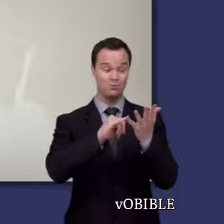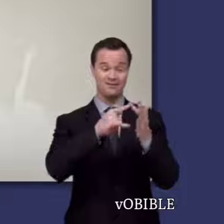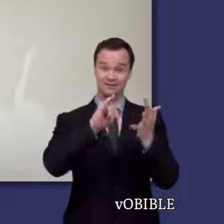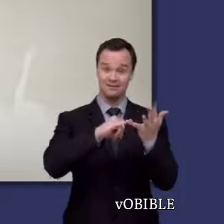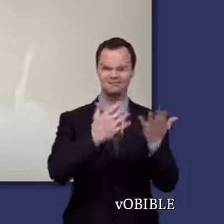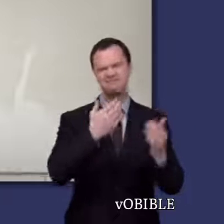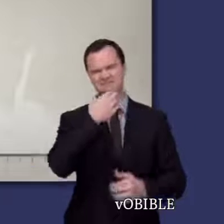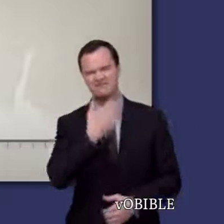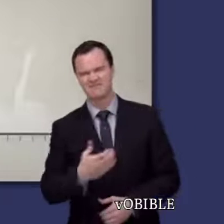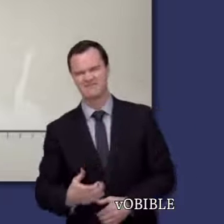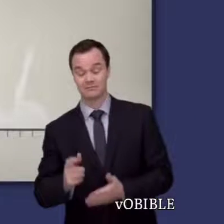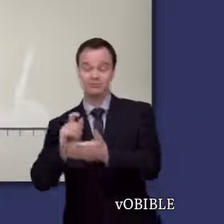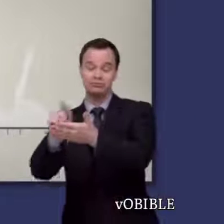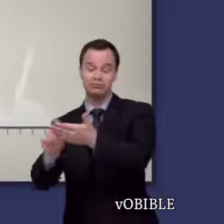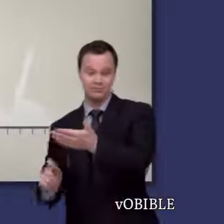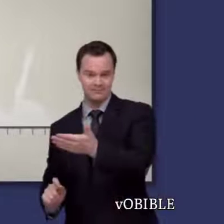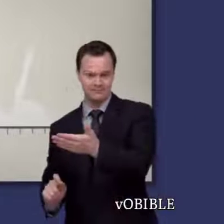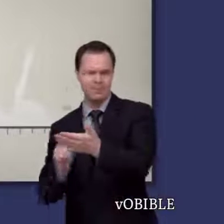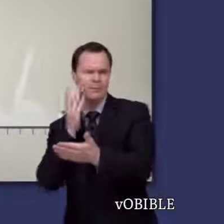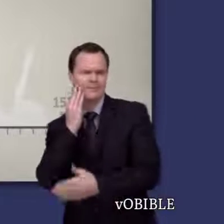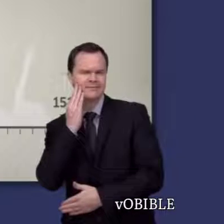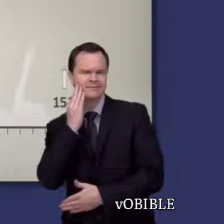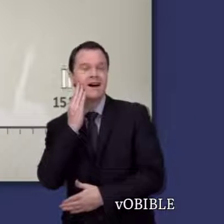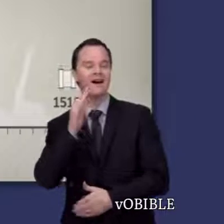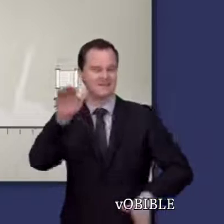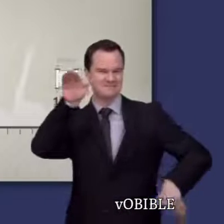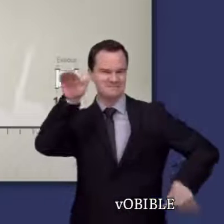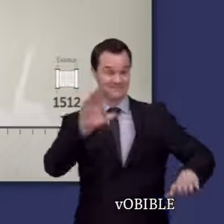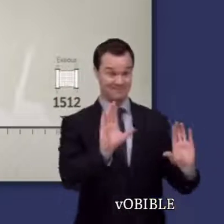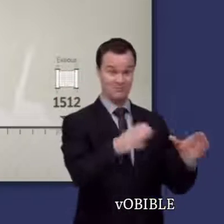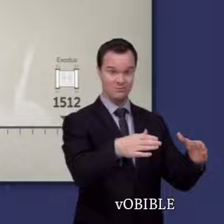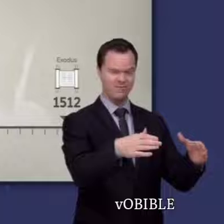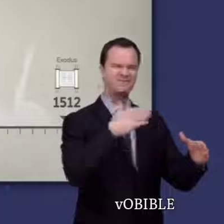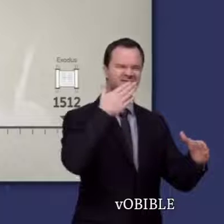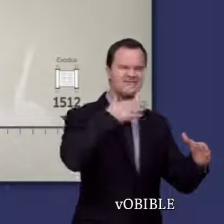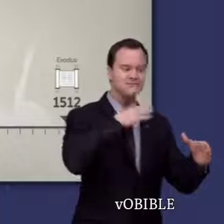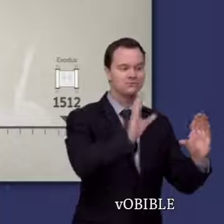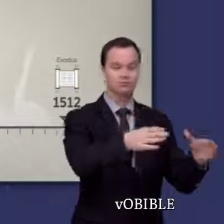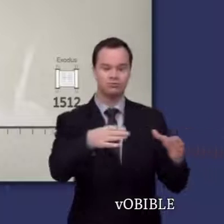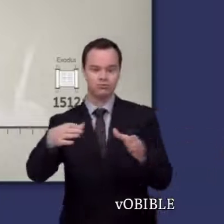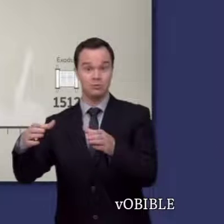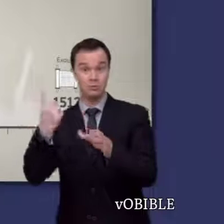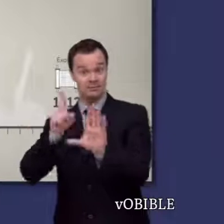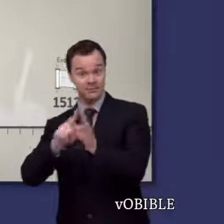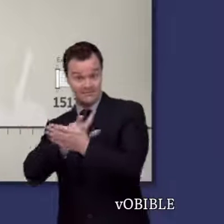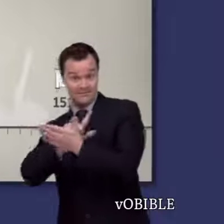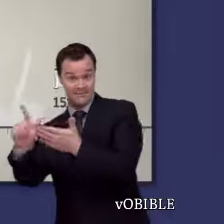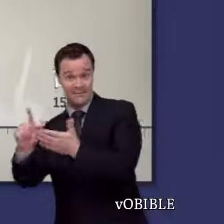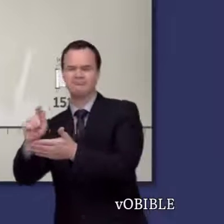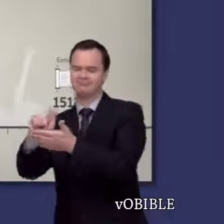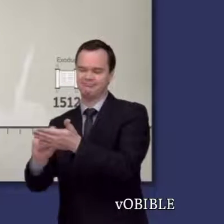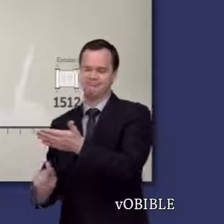Exodus was written by Moses in the wilderness of Sinai in 1512 BCE, a year after the Israelites